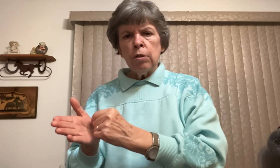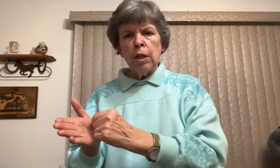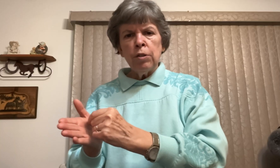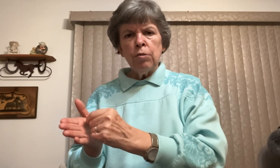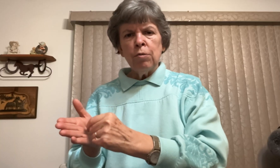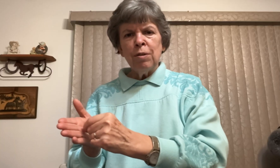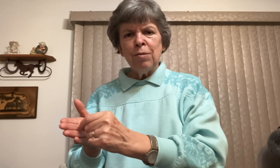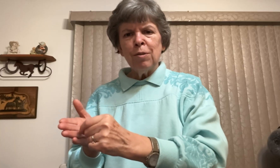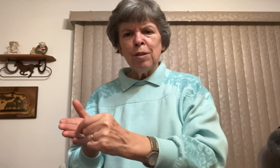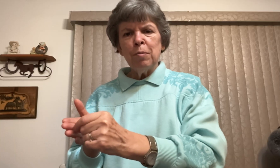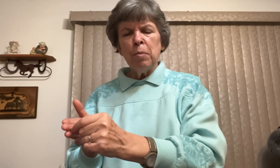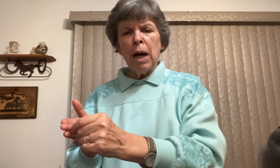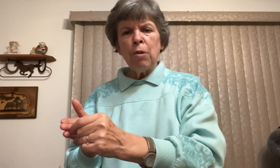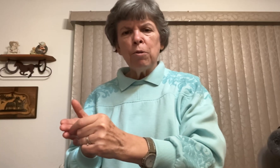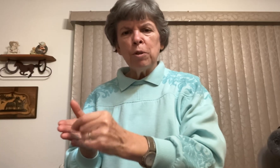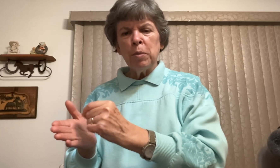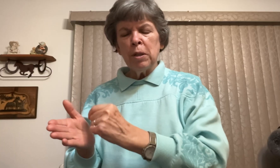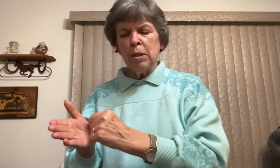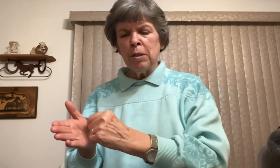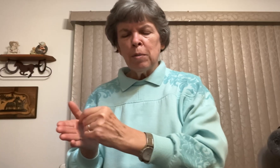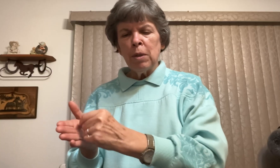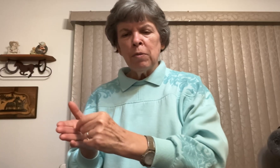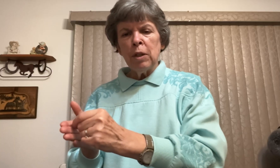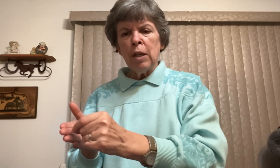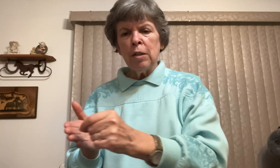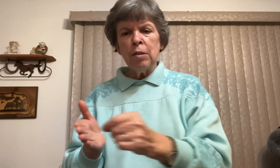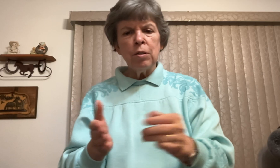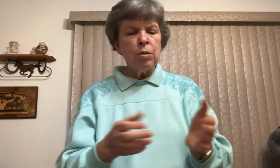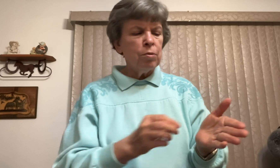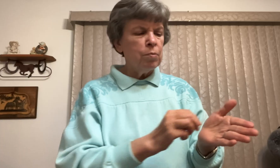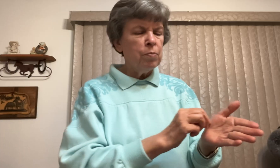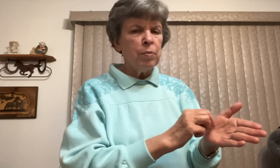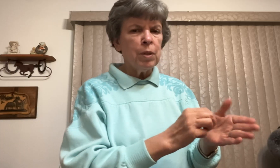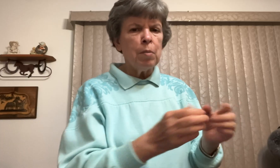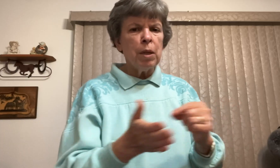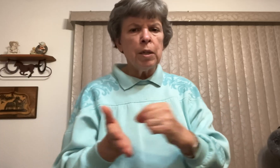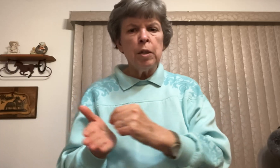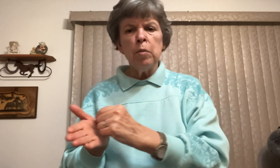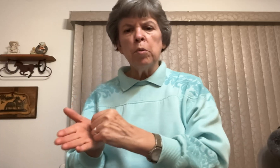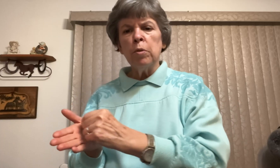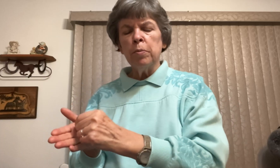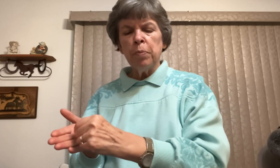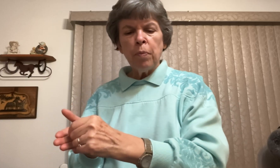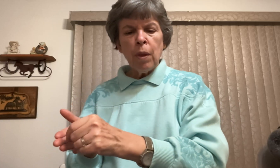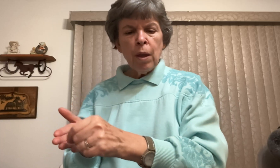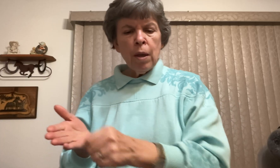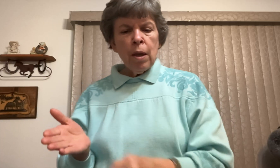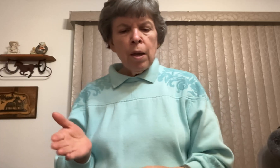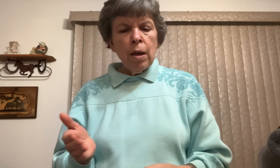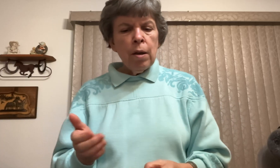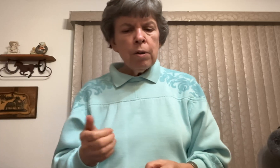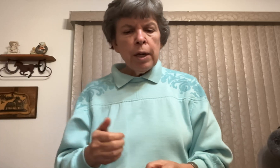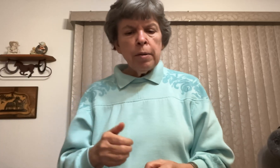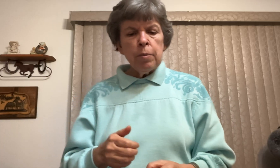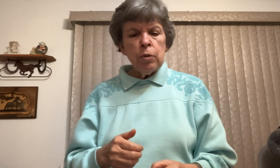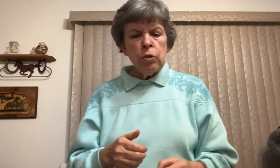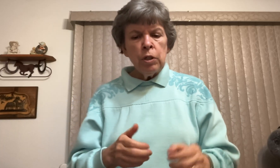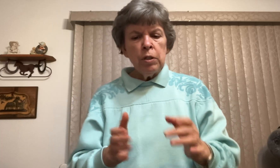I do written backwards because I'm left-handed, so I'm like a Hebrew. Okay,